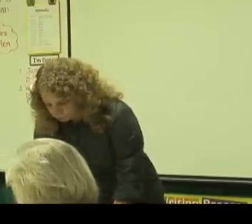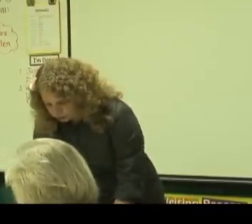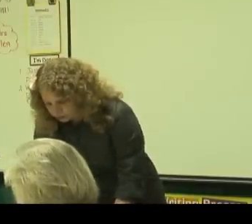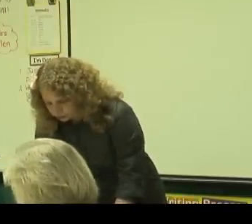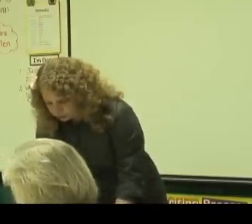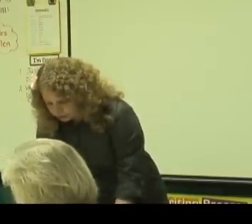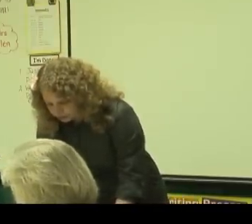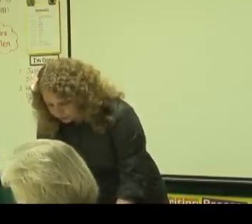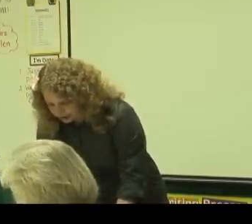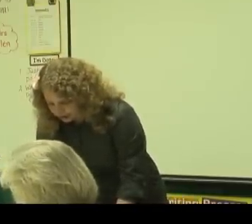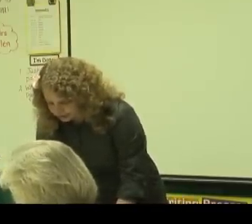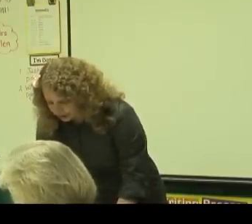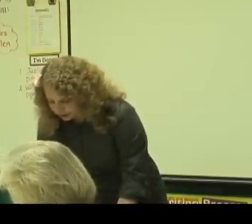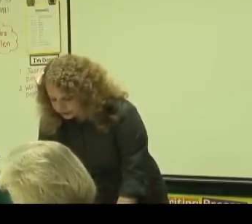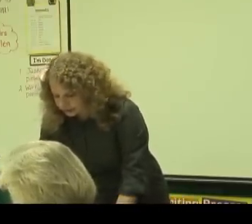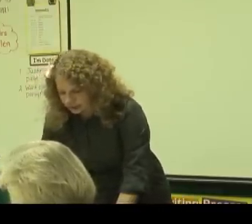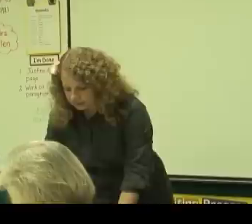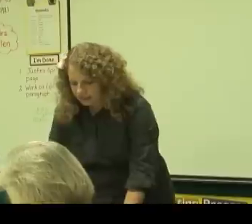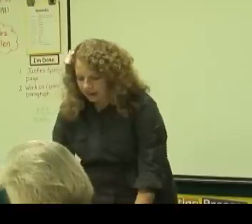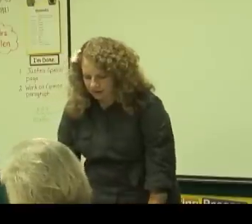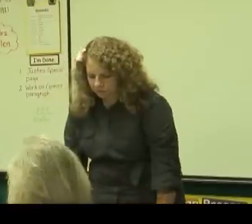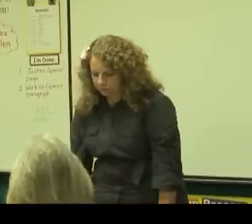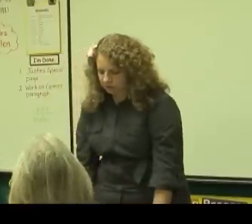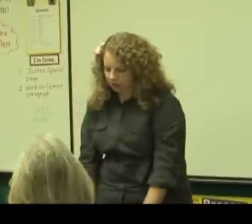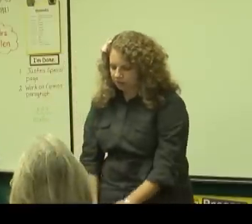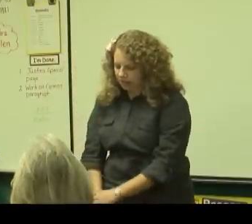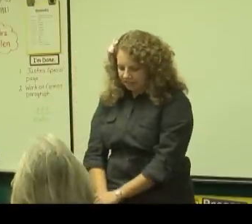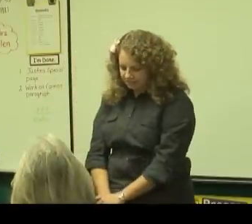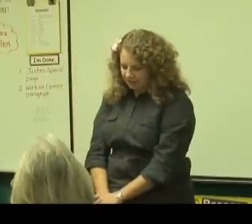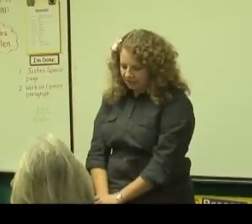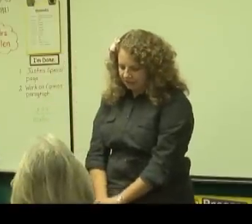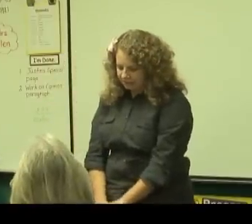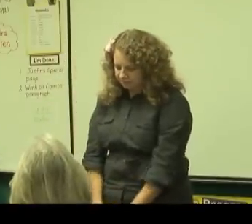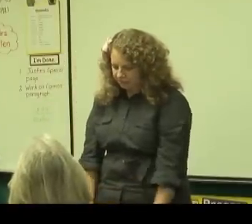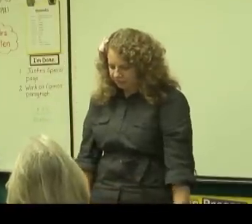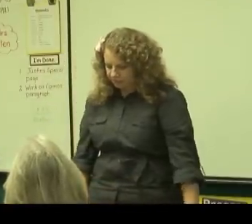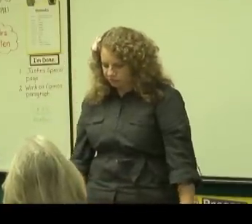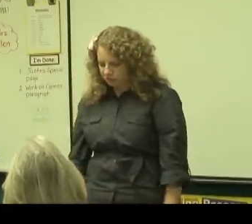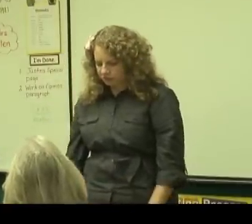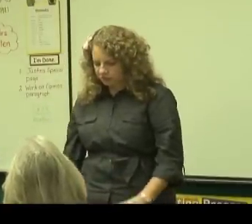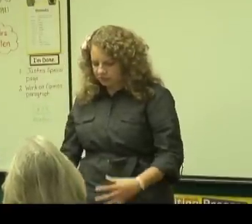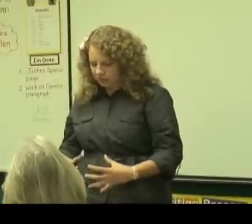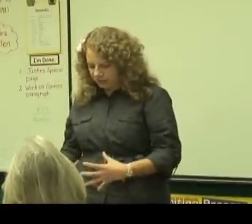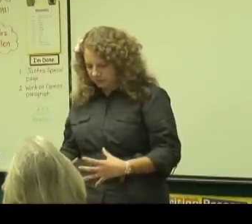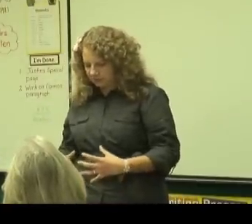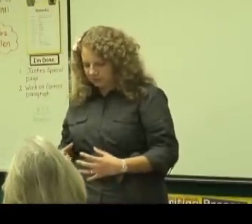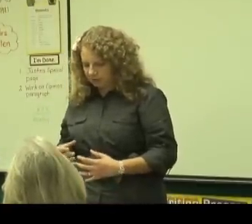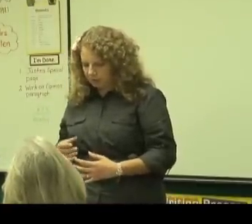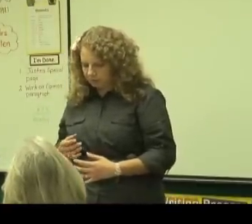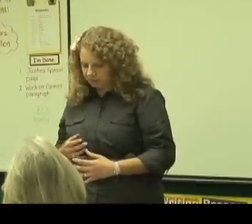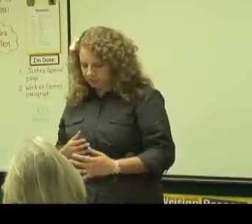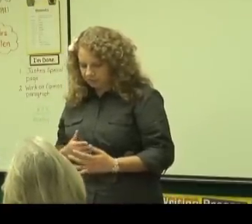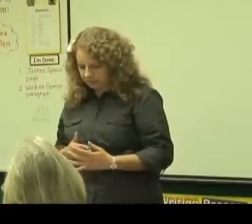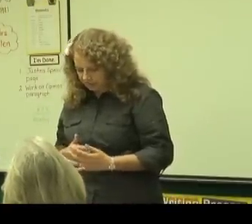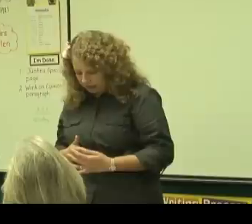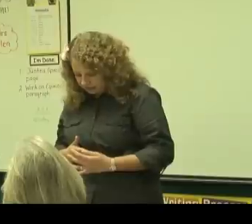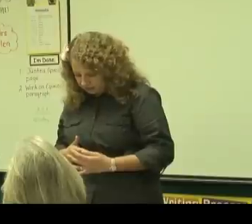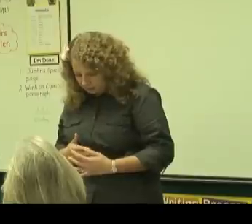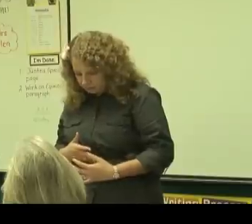one of the cool things about ASL is that they have what's called classifiers, and these are signs that represent the size of